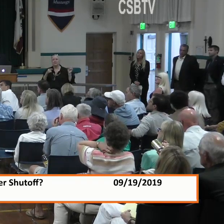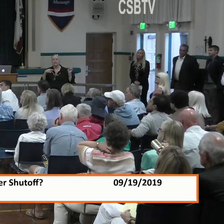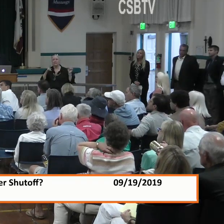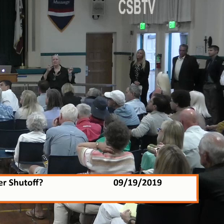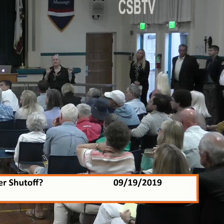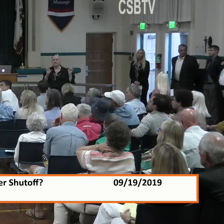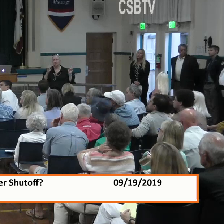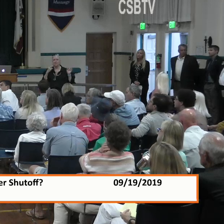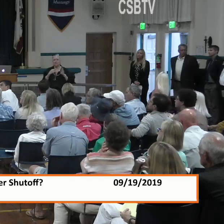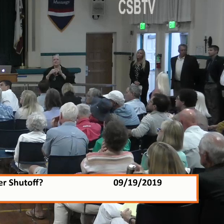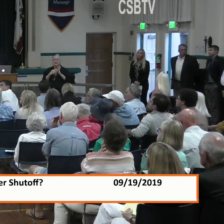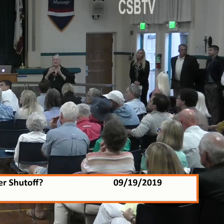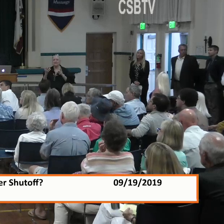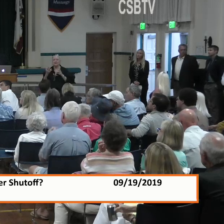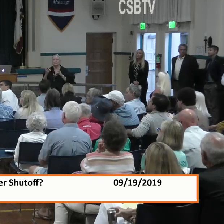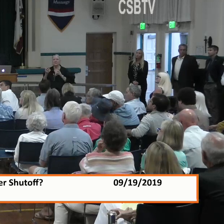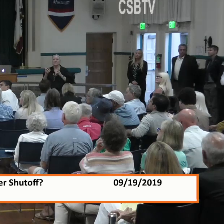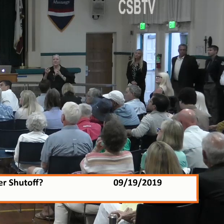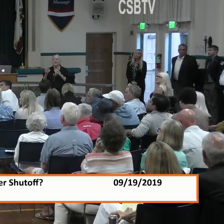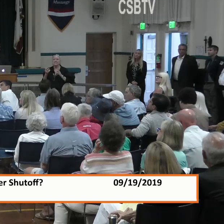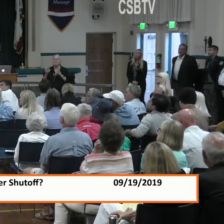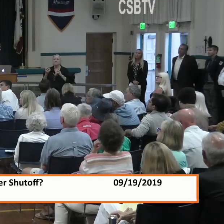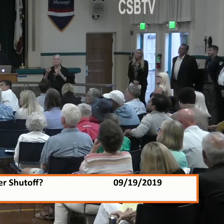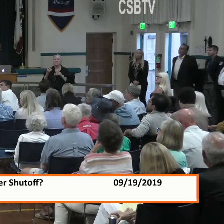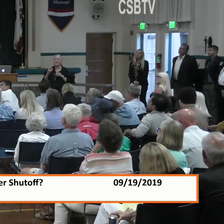PUC representative who's here. The